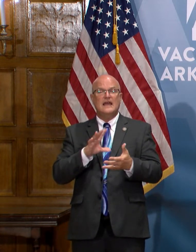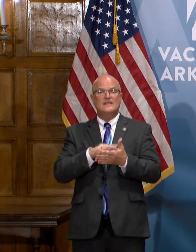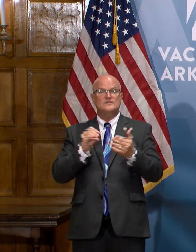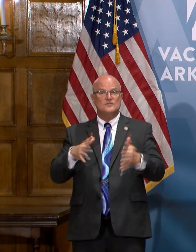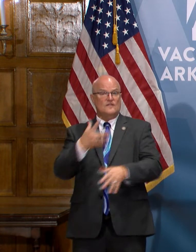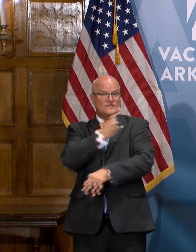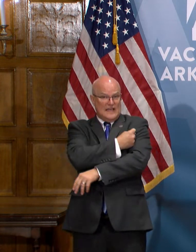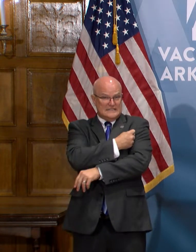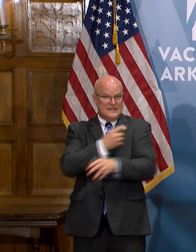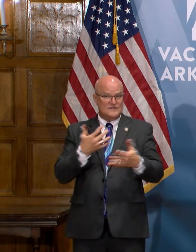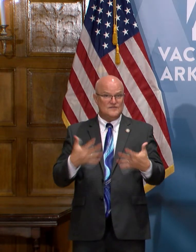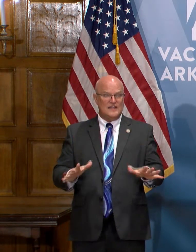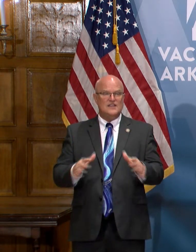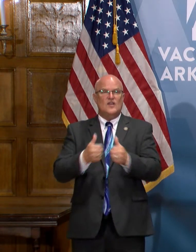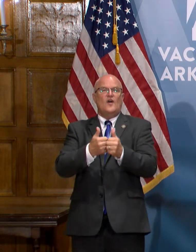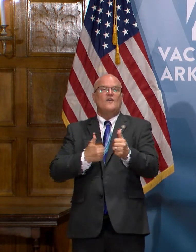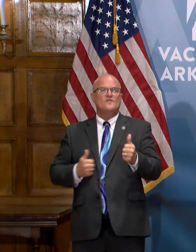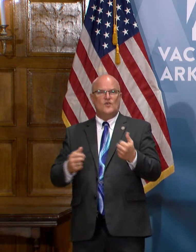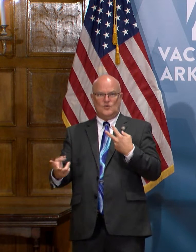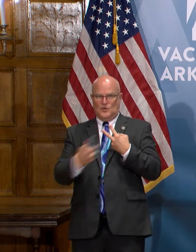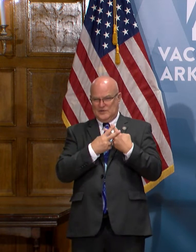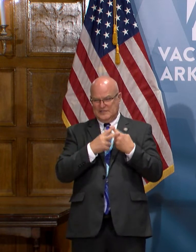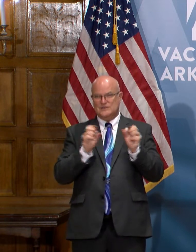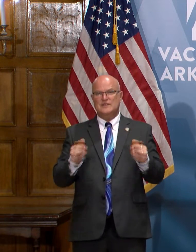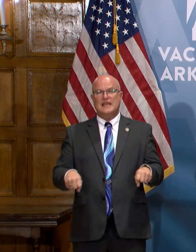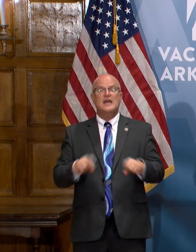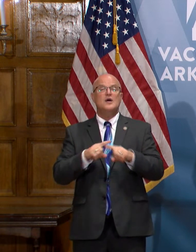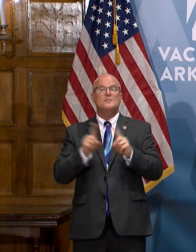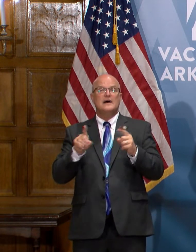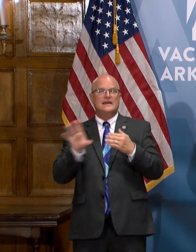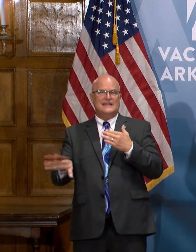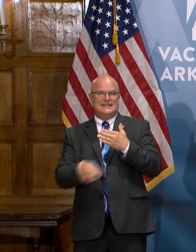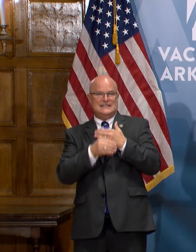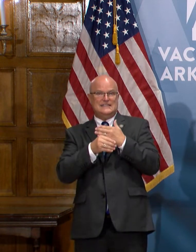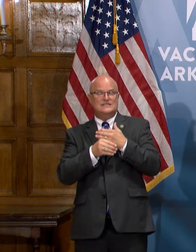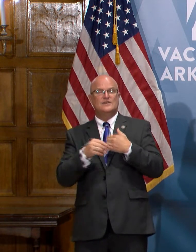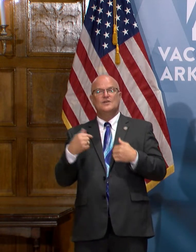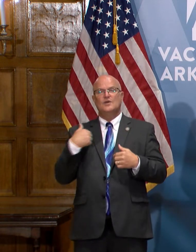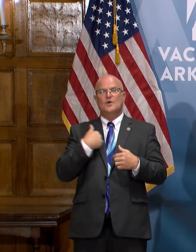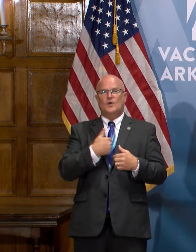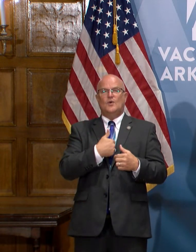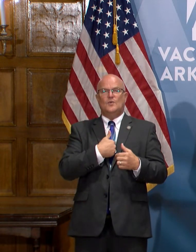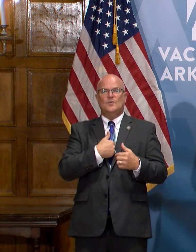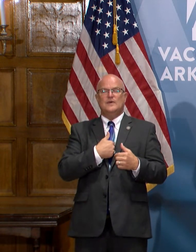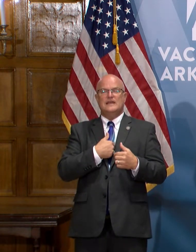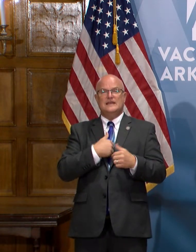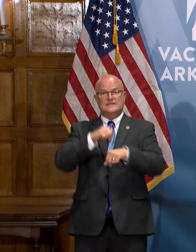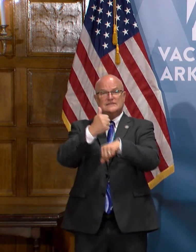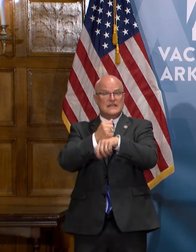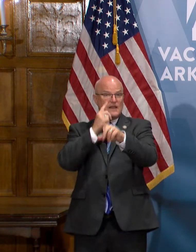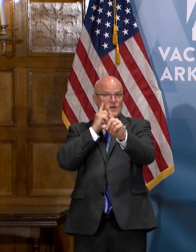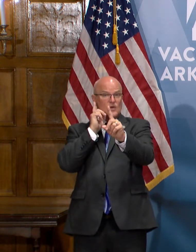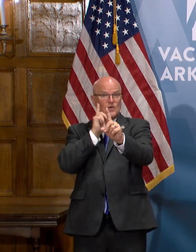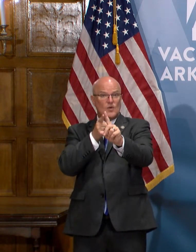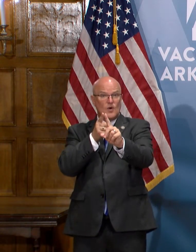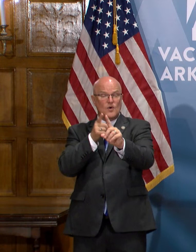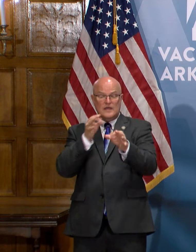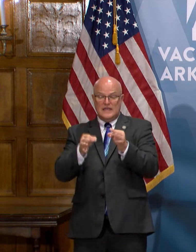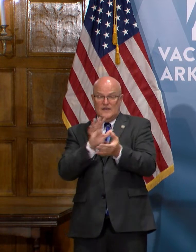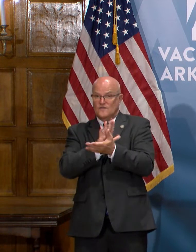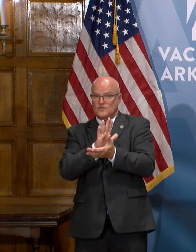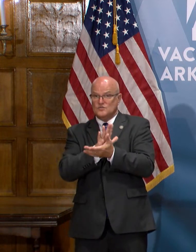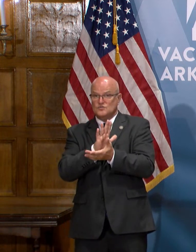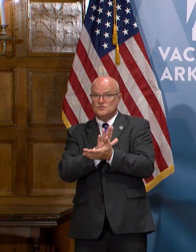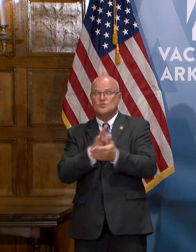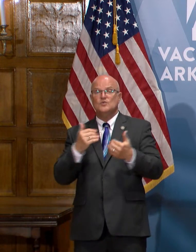students are vaccinated, you can avoid quarantine. But in addition, we set a goal if a